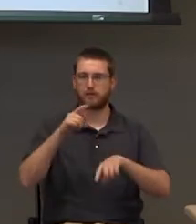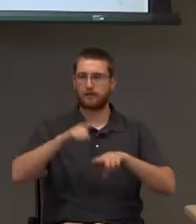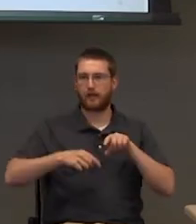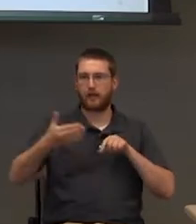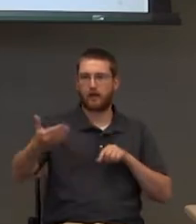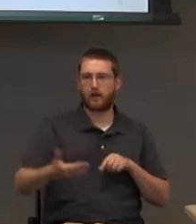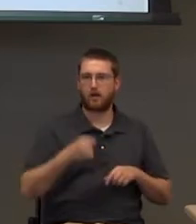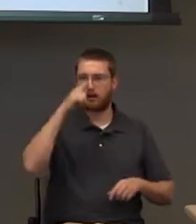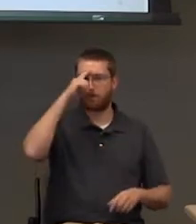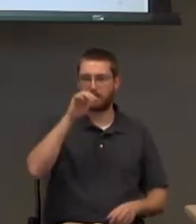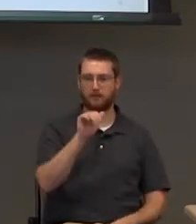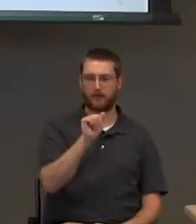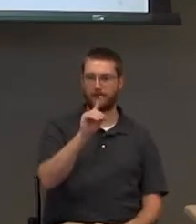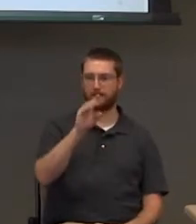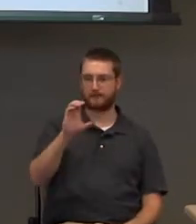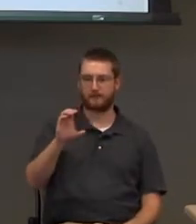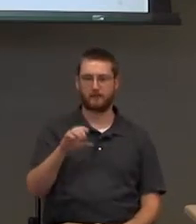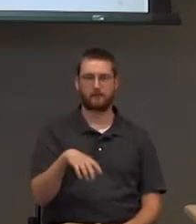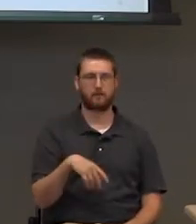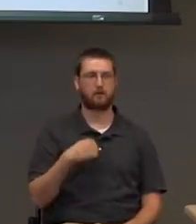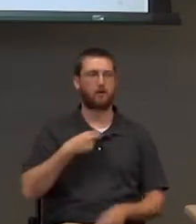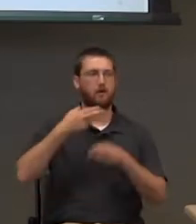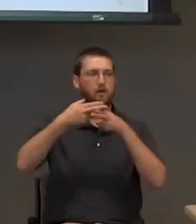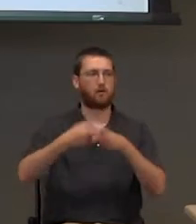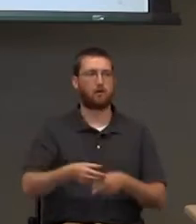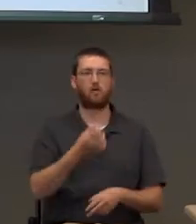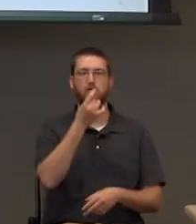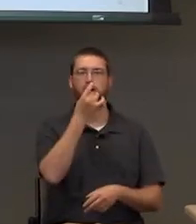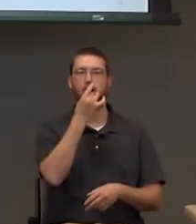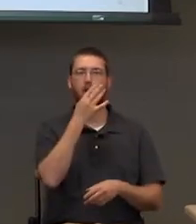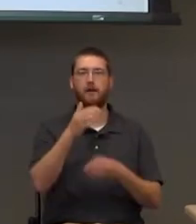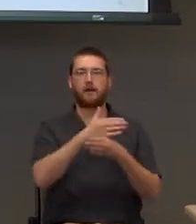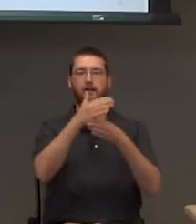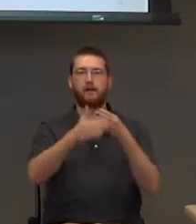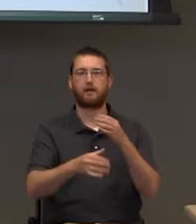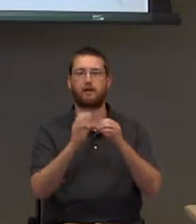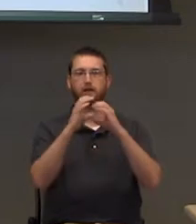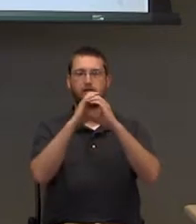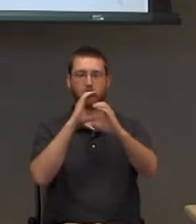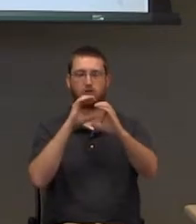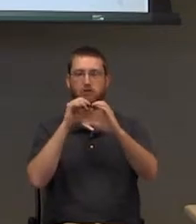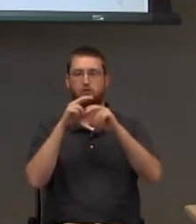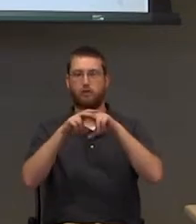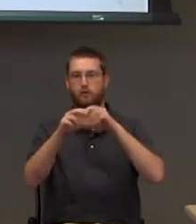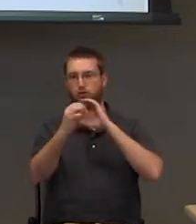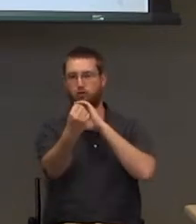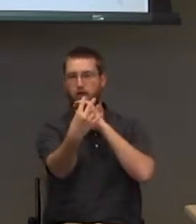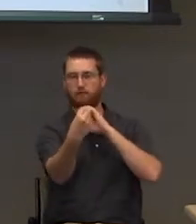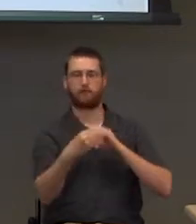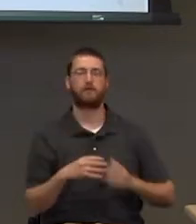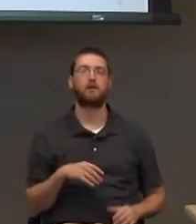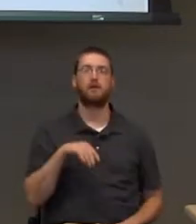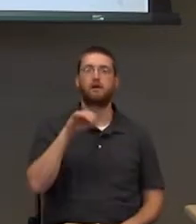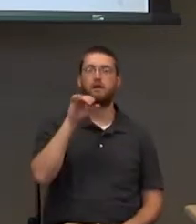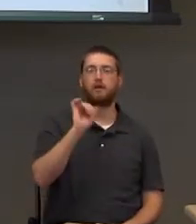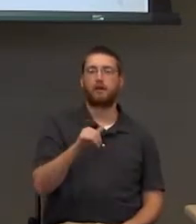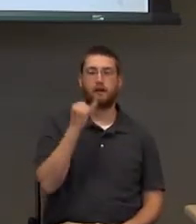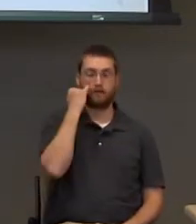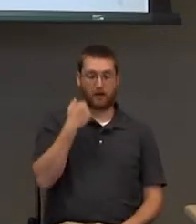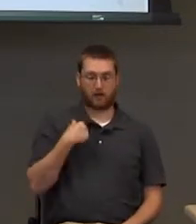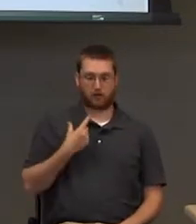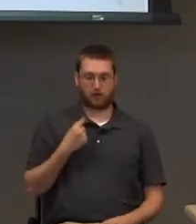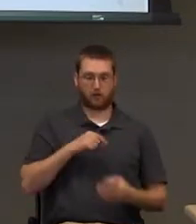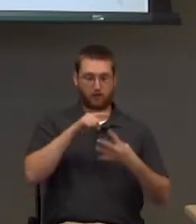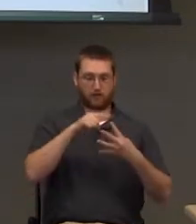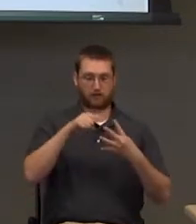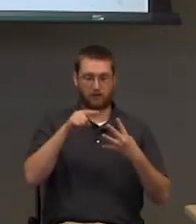because of ABC. Start putting that, what I call the light at the end of the tunnel. If you give me an option, an alternative that says, if I do this, that, or the other,